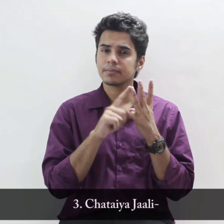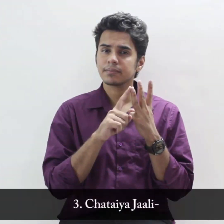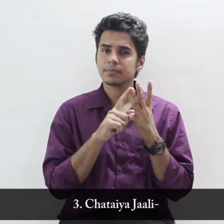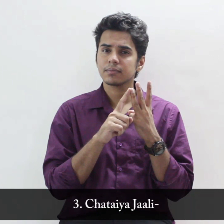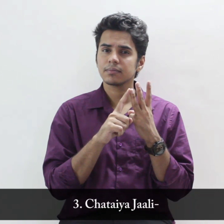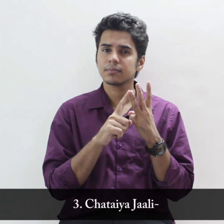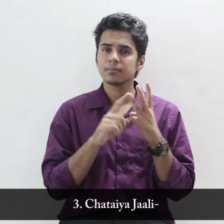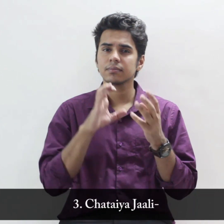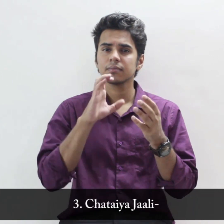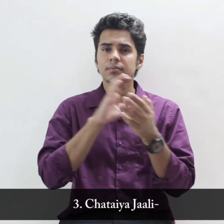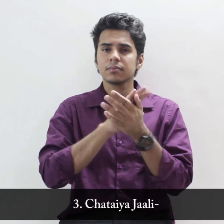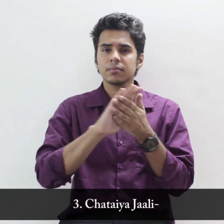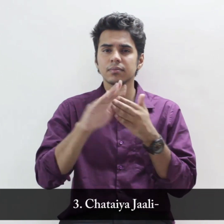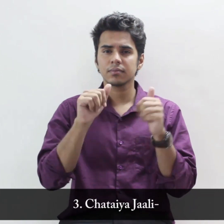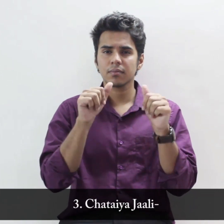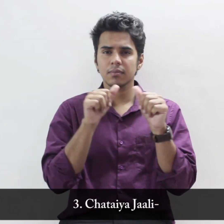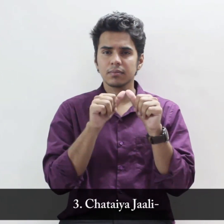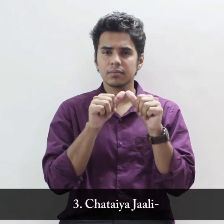Number 3. Chataiya Jali.